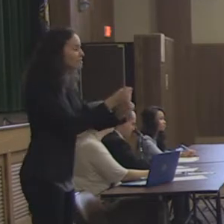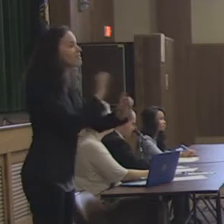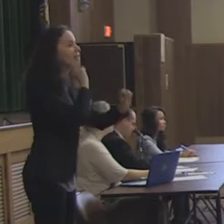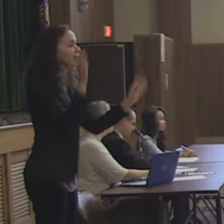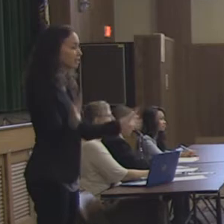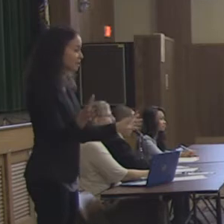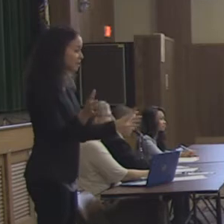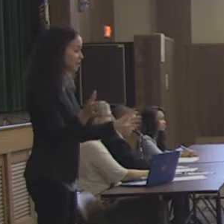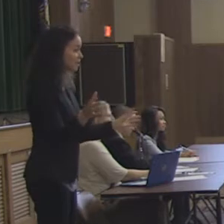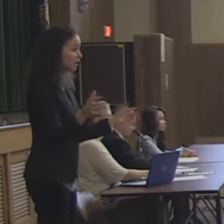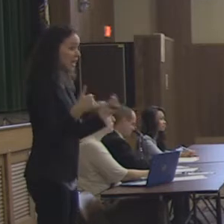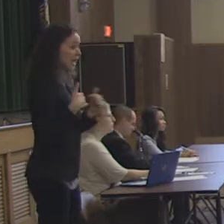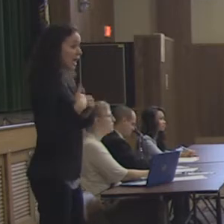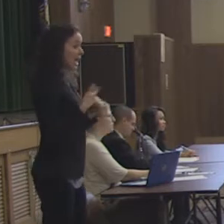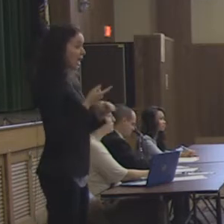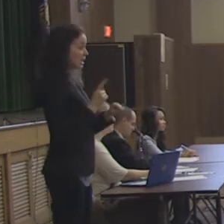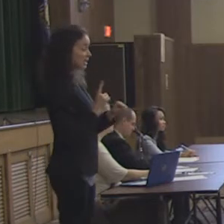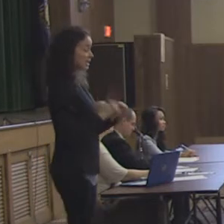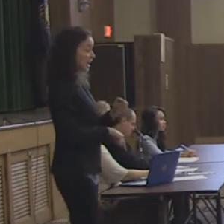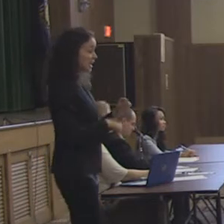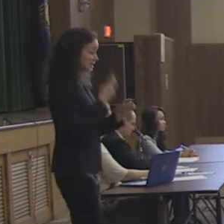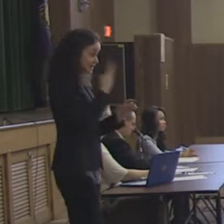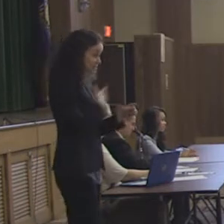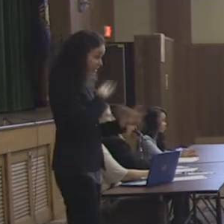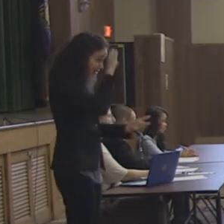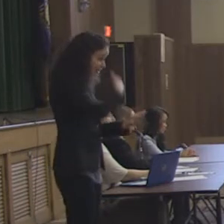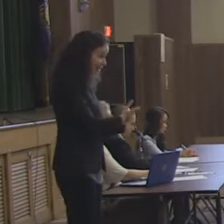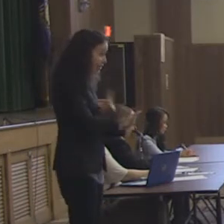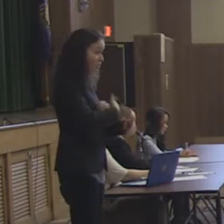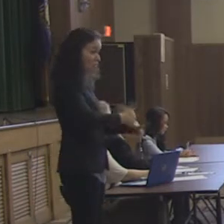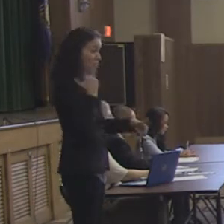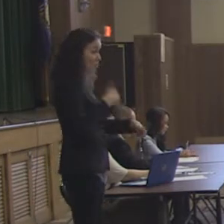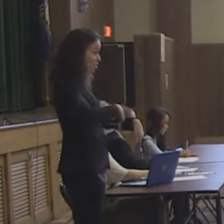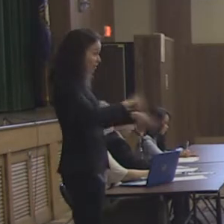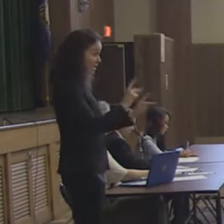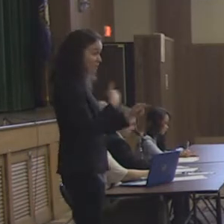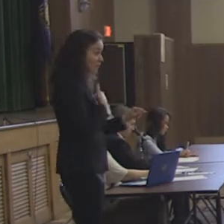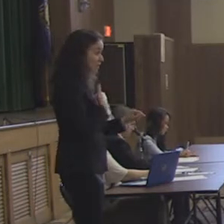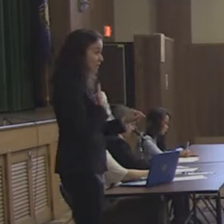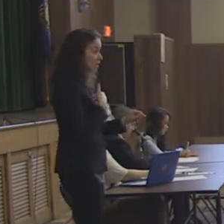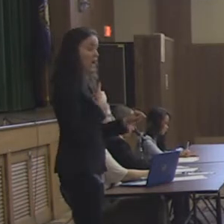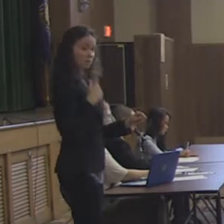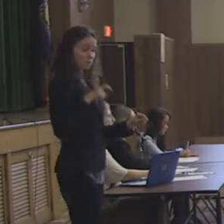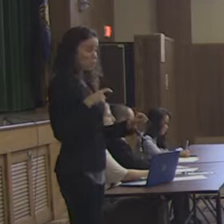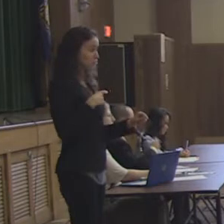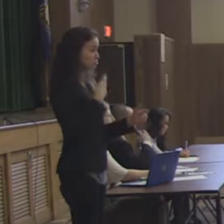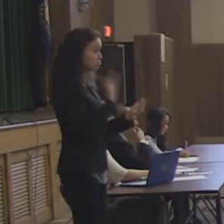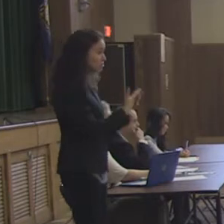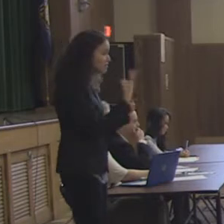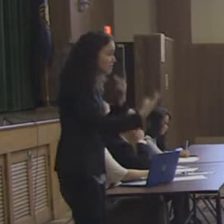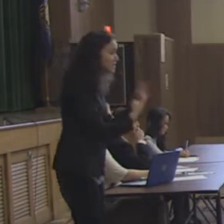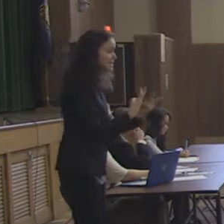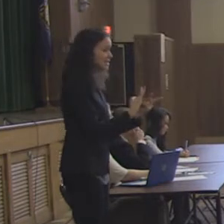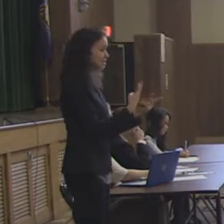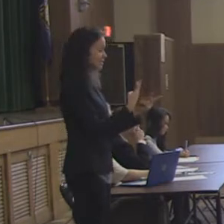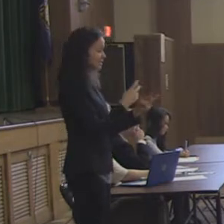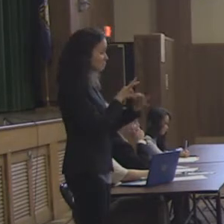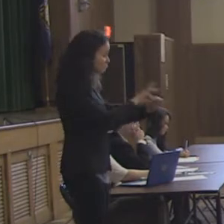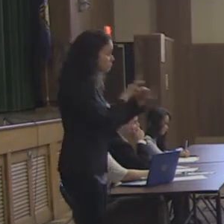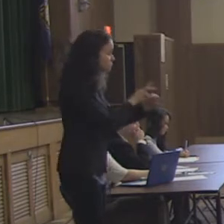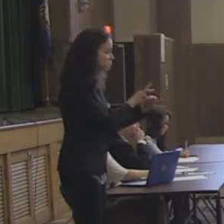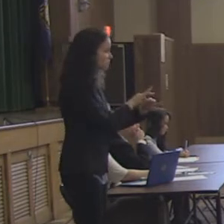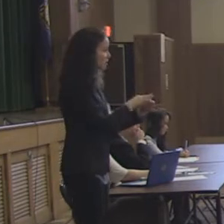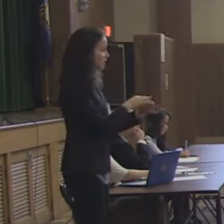even though they said it was good for me to stay in contact with him, that the visits were good for me and him. I've had all